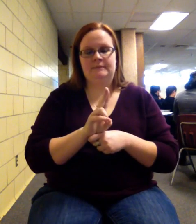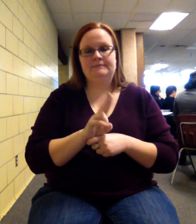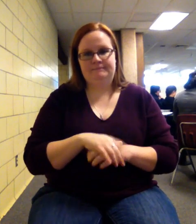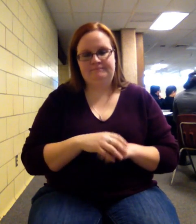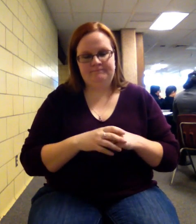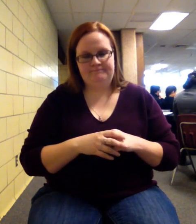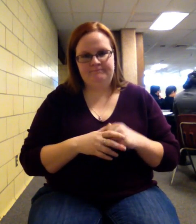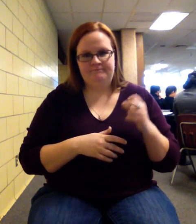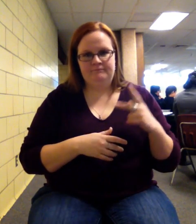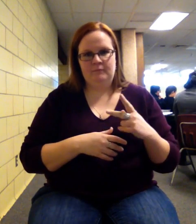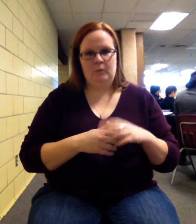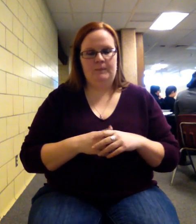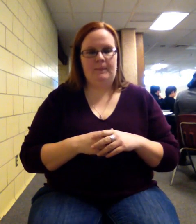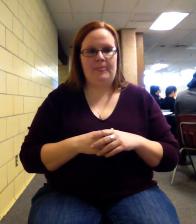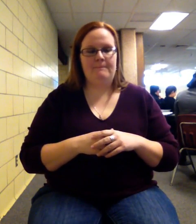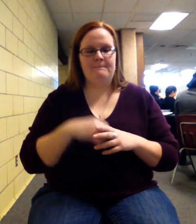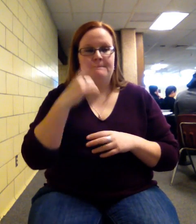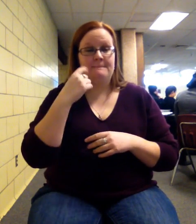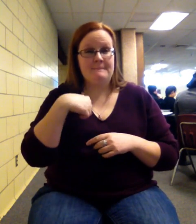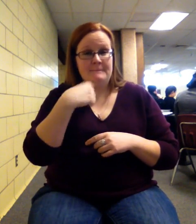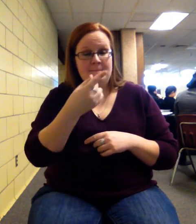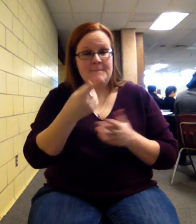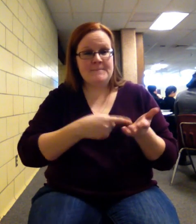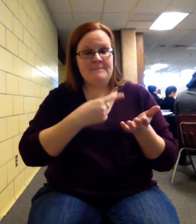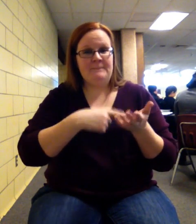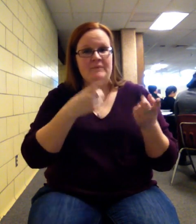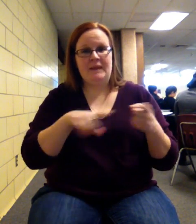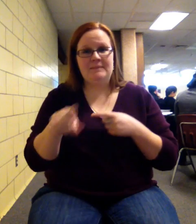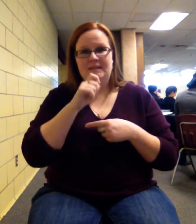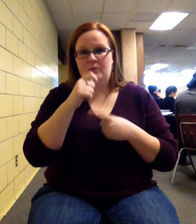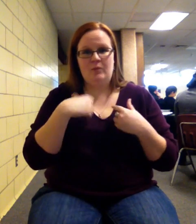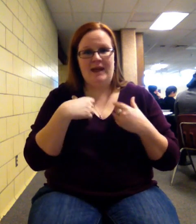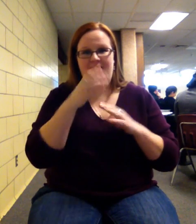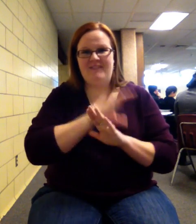Because remember I told you that sometimes what happens is they don't have a calendar year and they have a